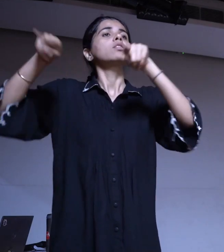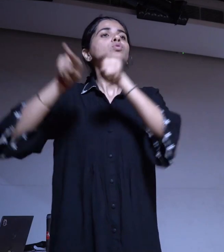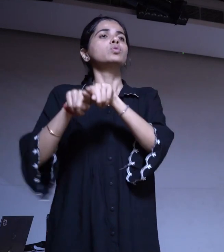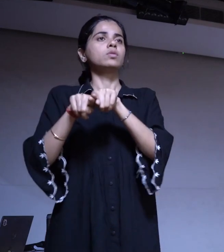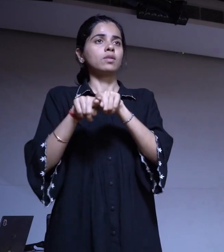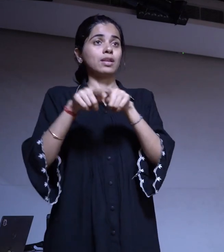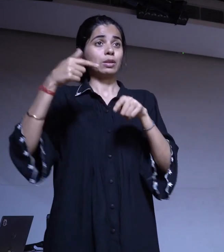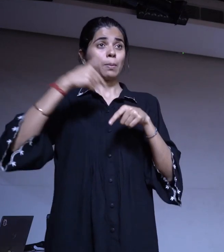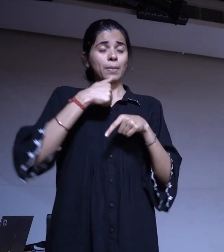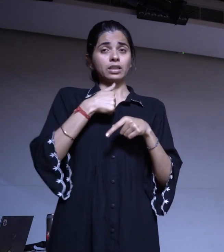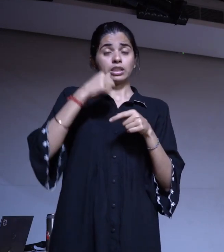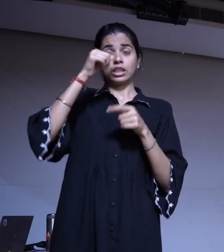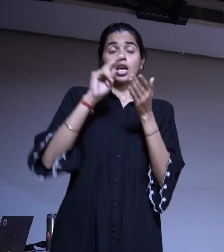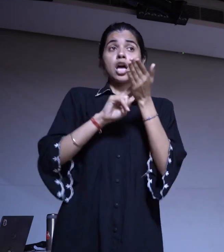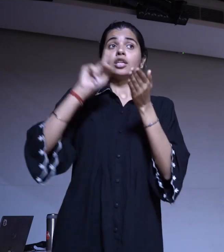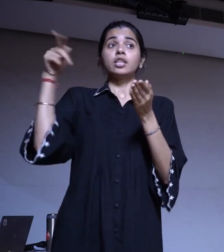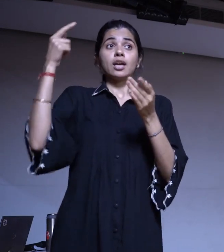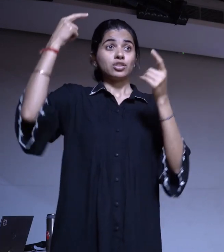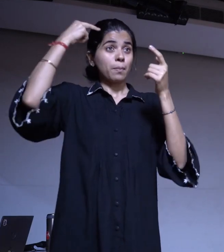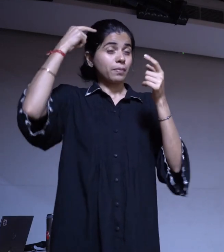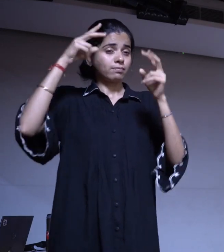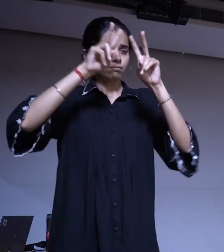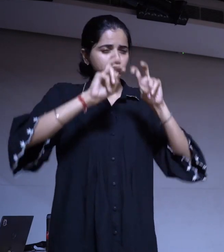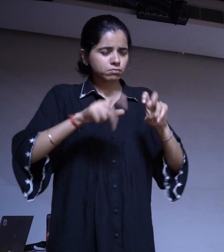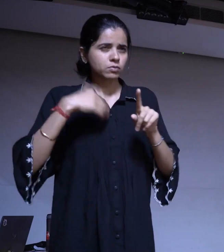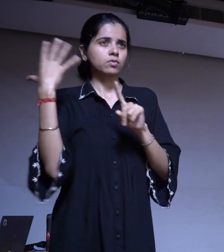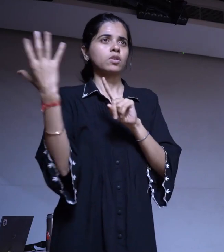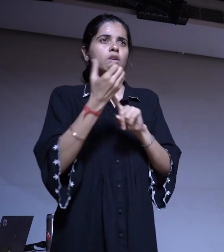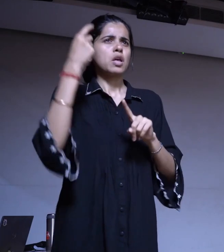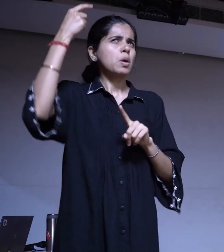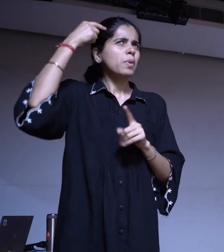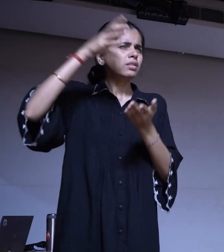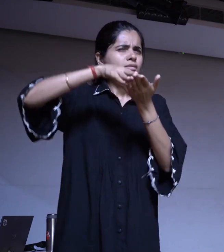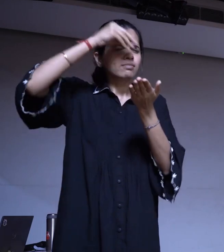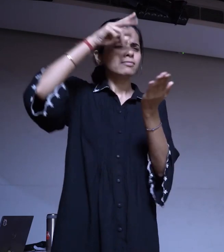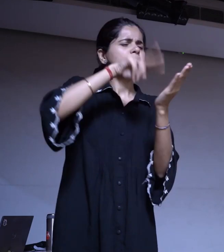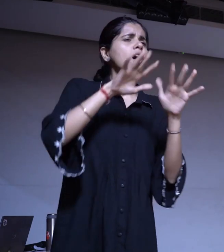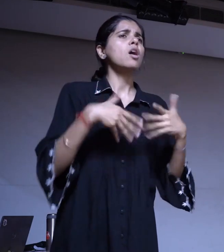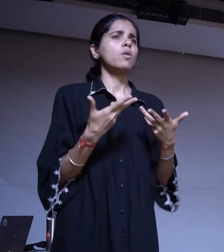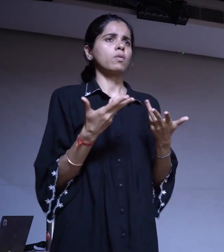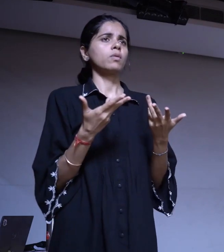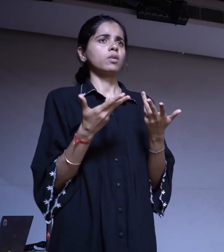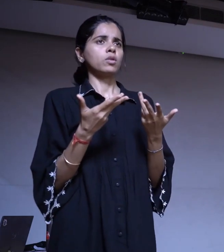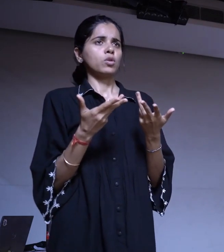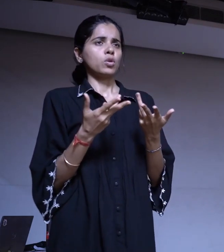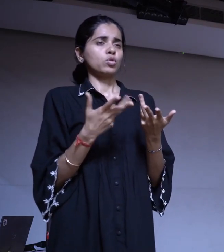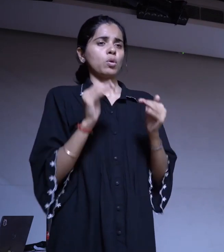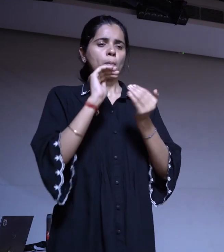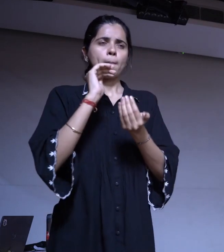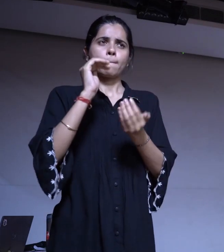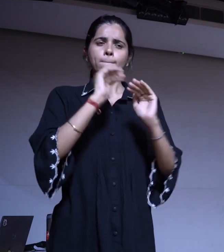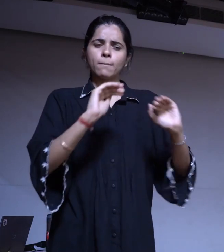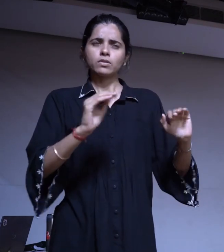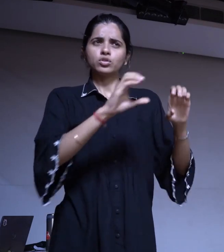Brain Research Center focused on trying to understand how does the brain learn to read okay and so we actually brought in children